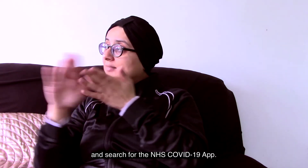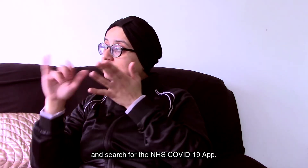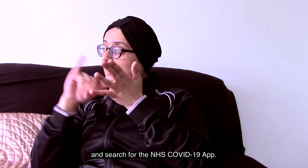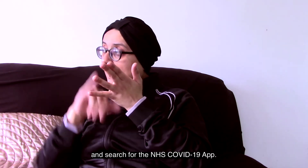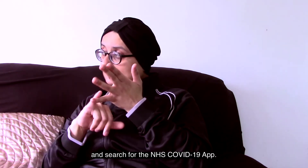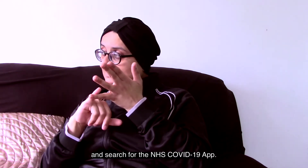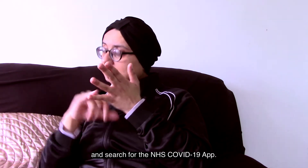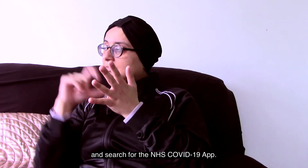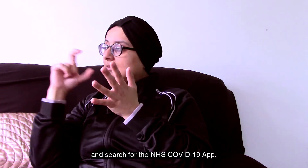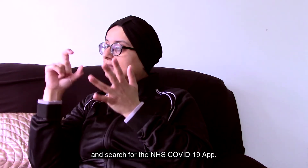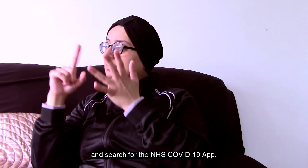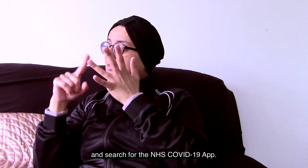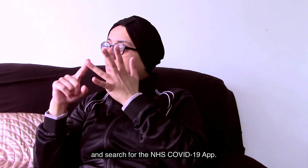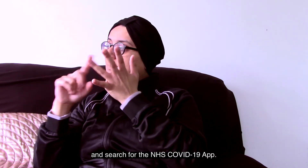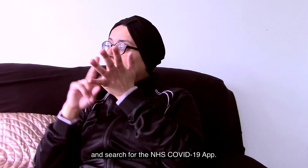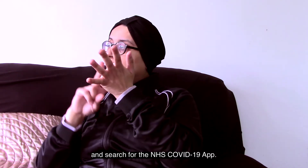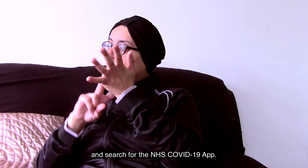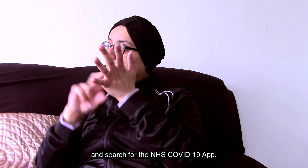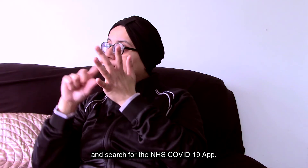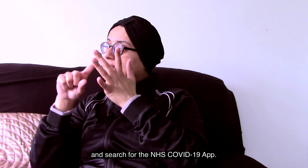NHS Covid-19 app.